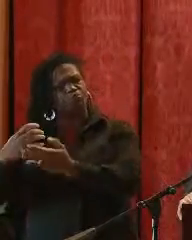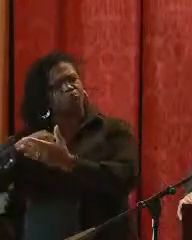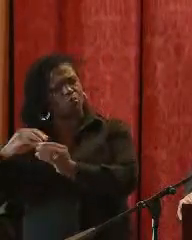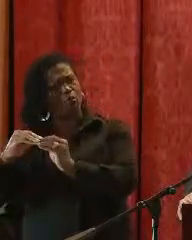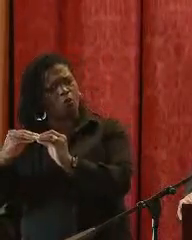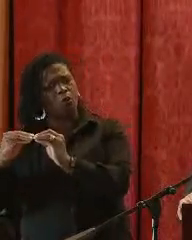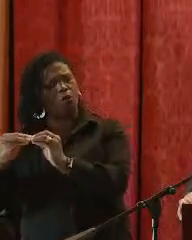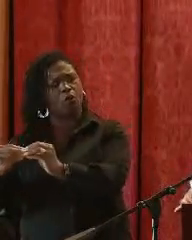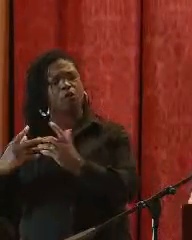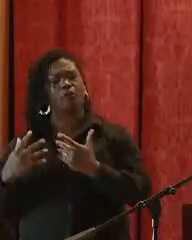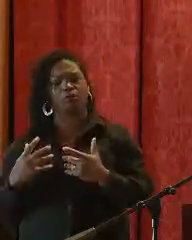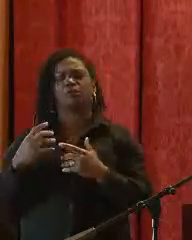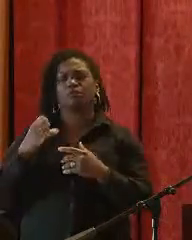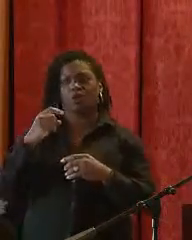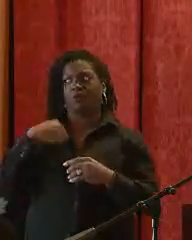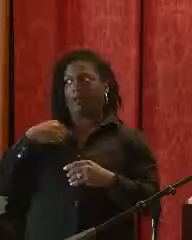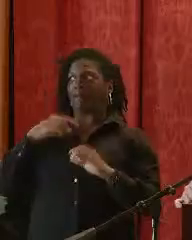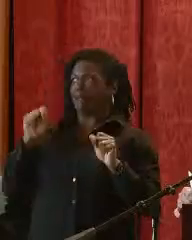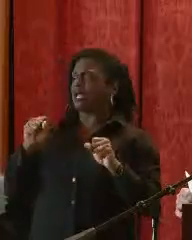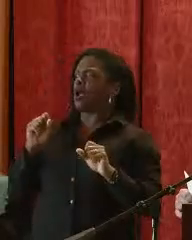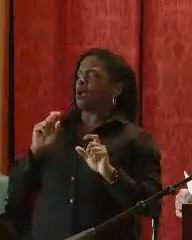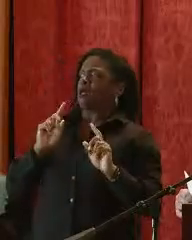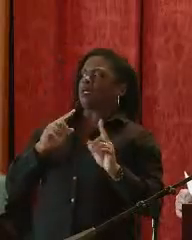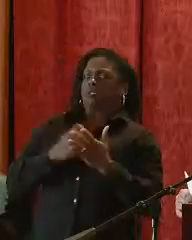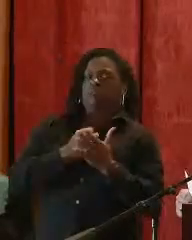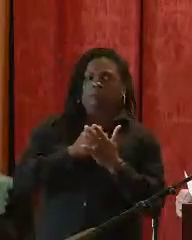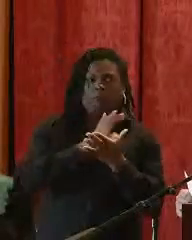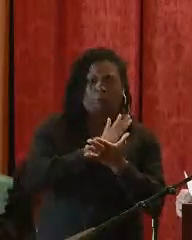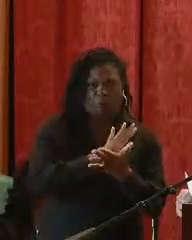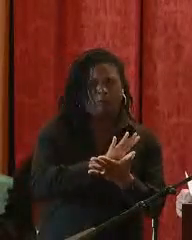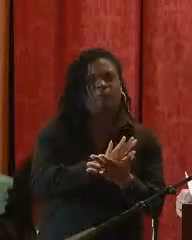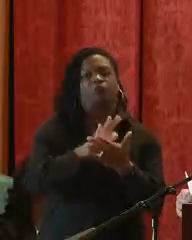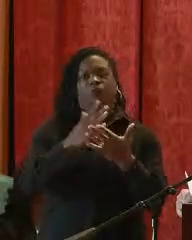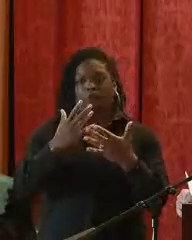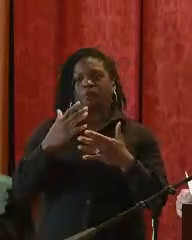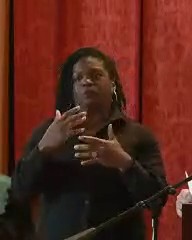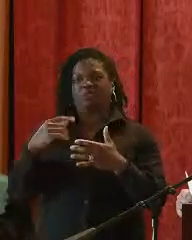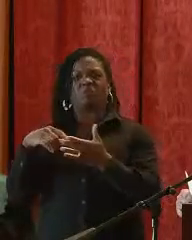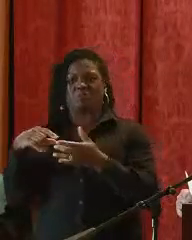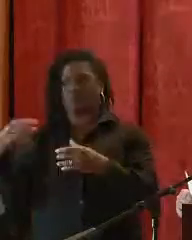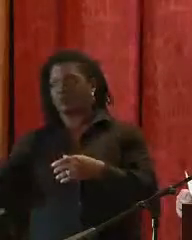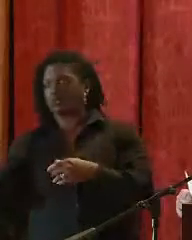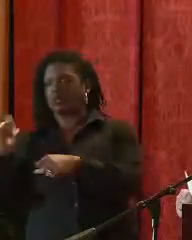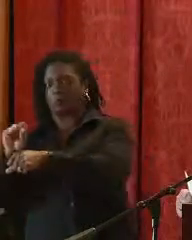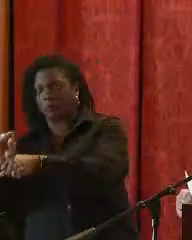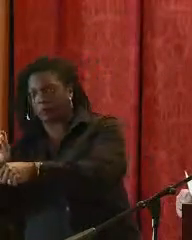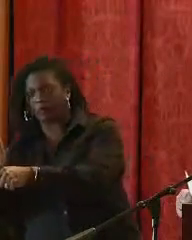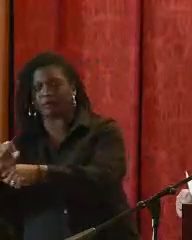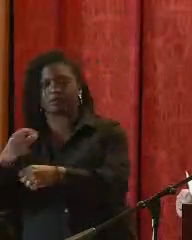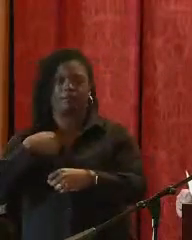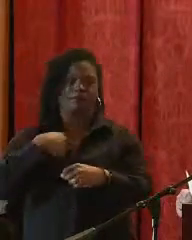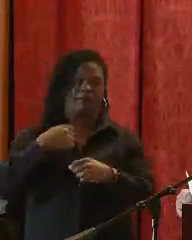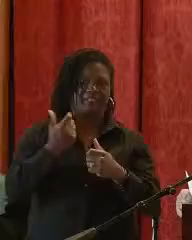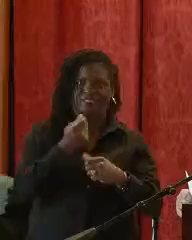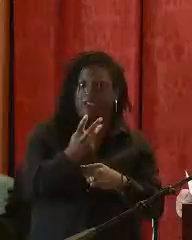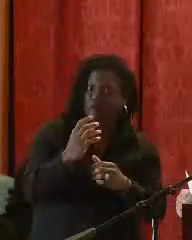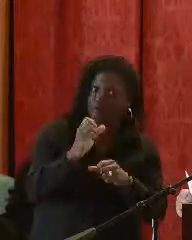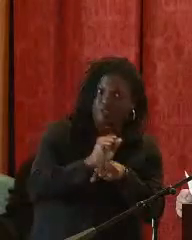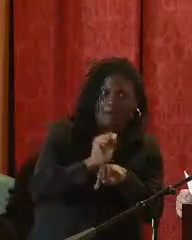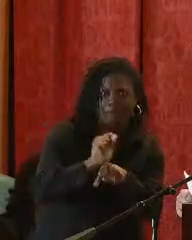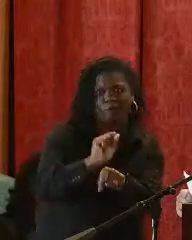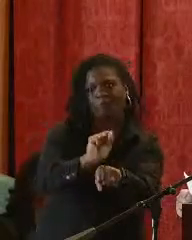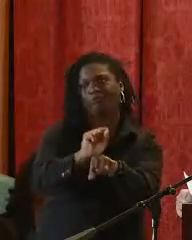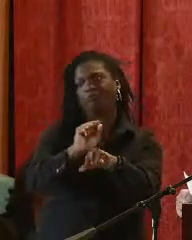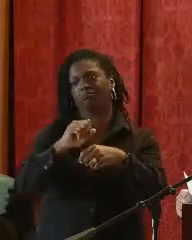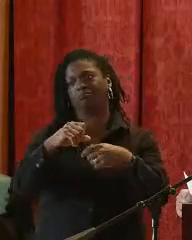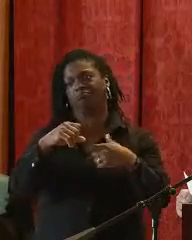to school, so we could pay our way through school, so we could learn these things. So I was working multiple jobs. She was working. We had kids that had disabilities. We were